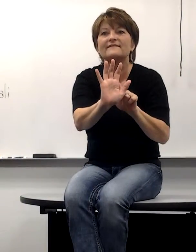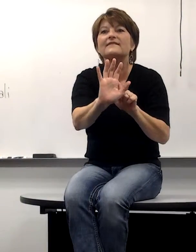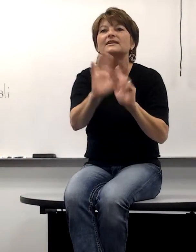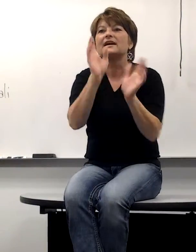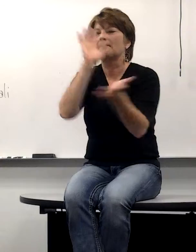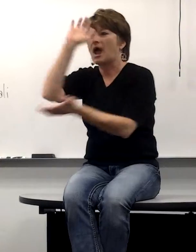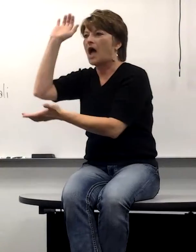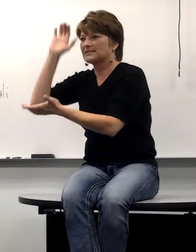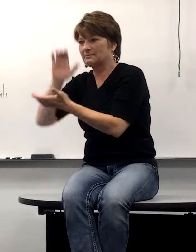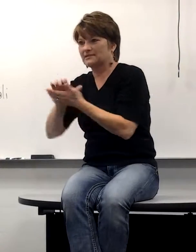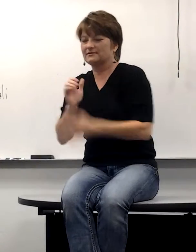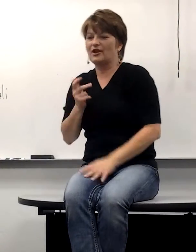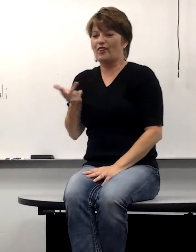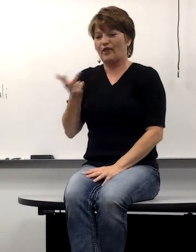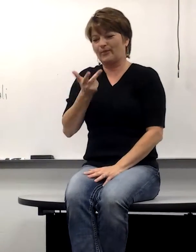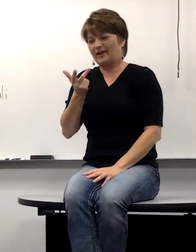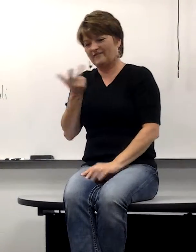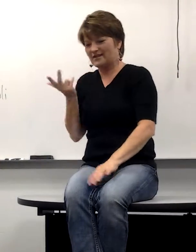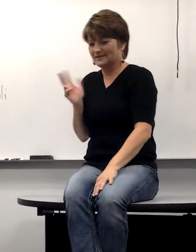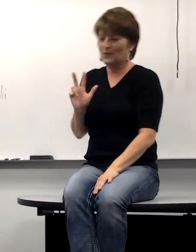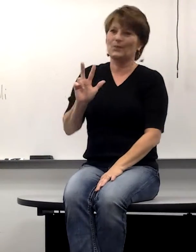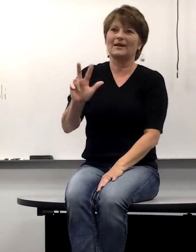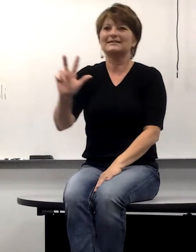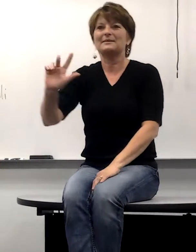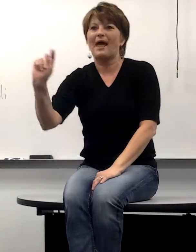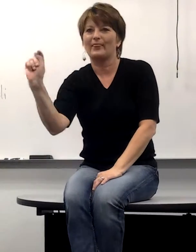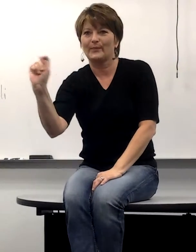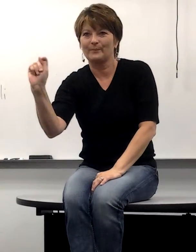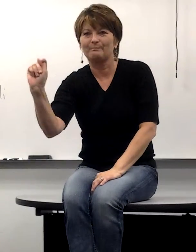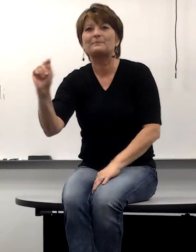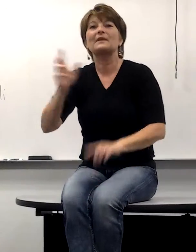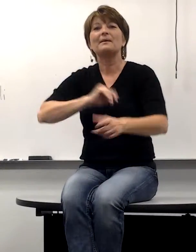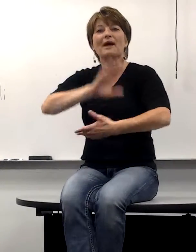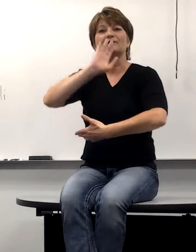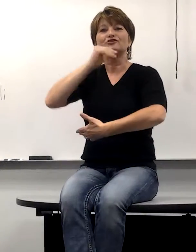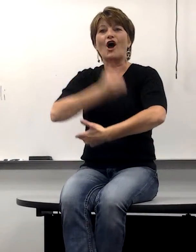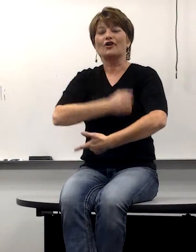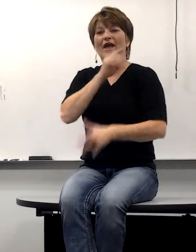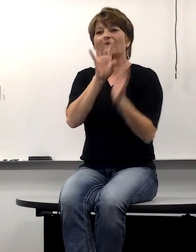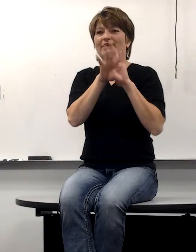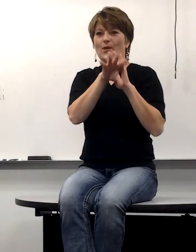And at that point, my daughter was about 5 years old. So with my husband, the three of us